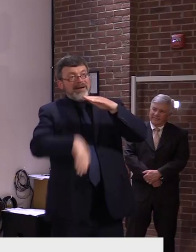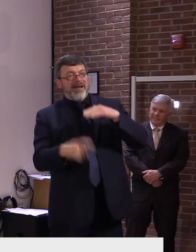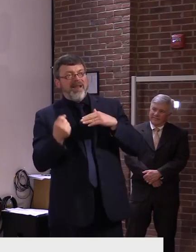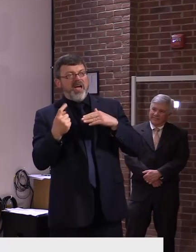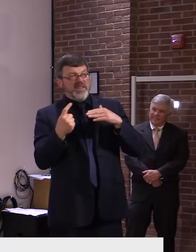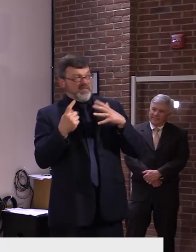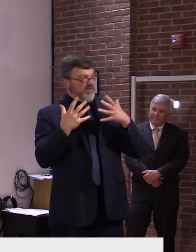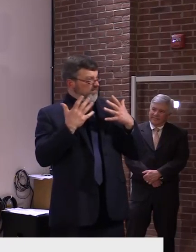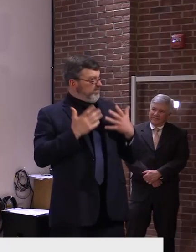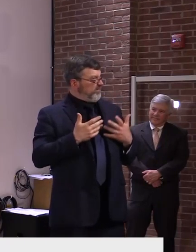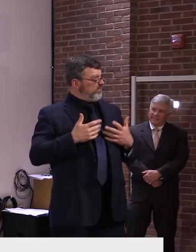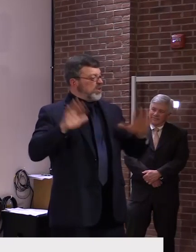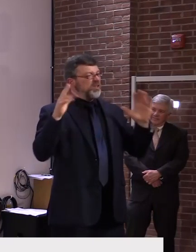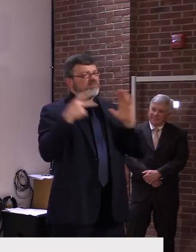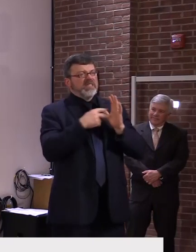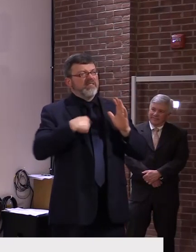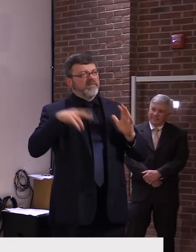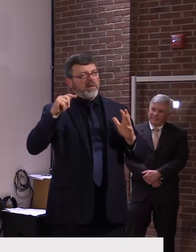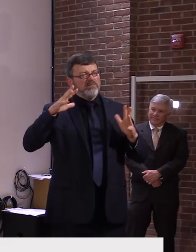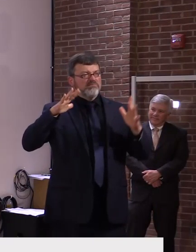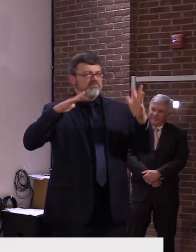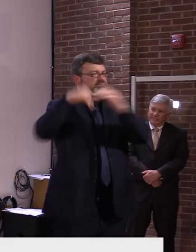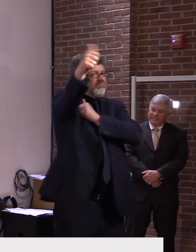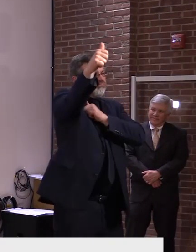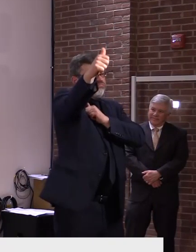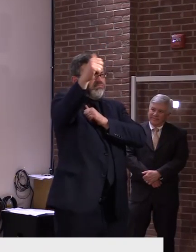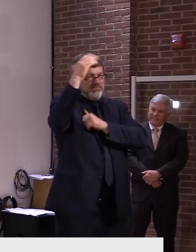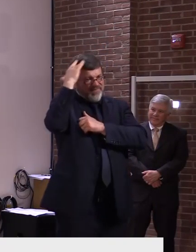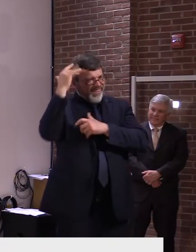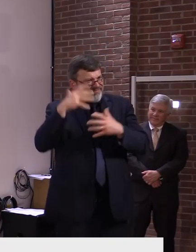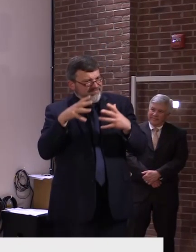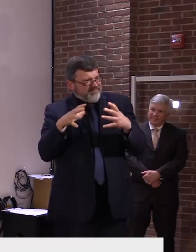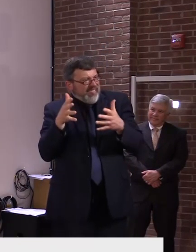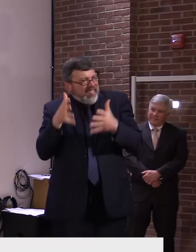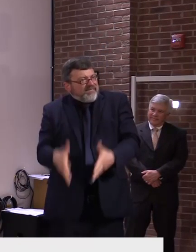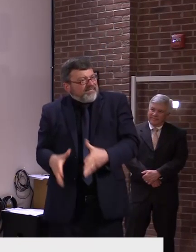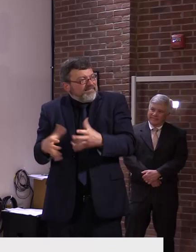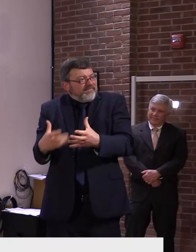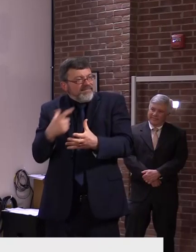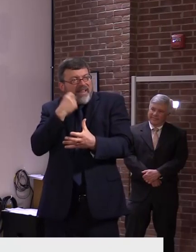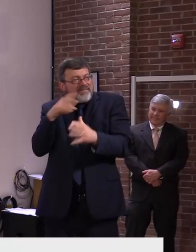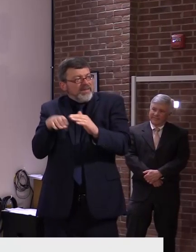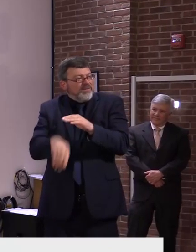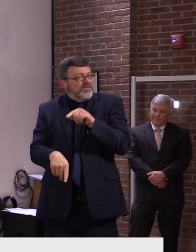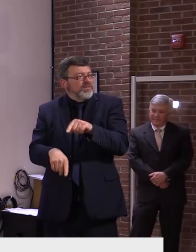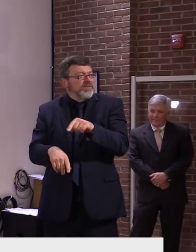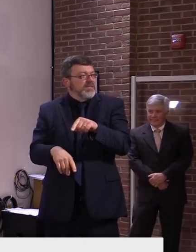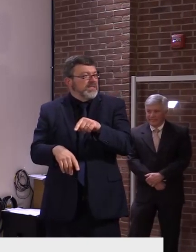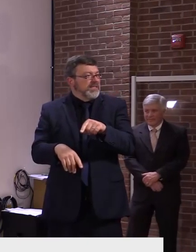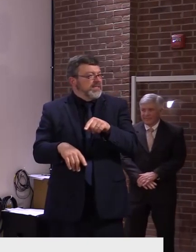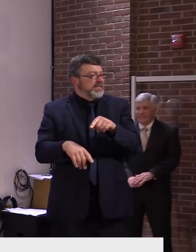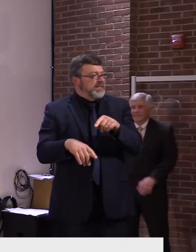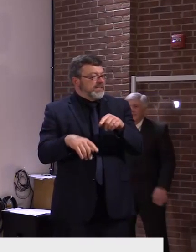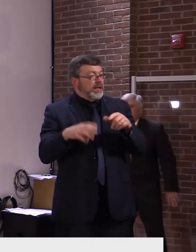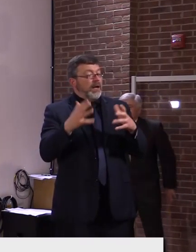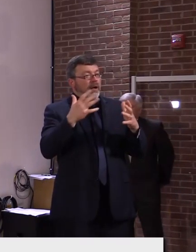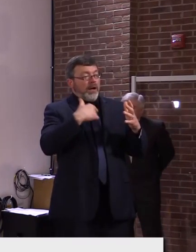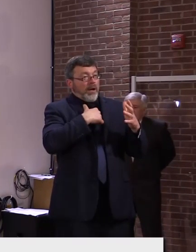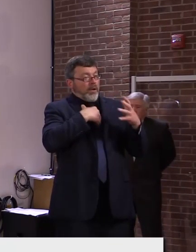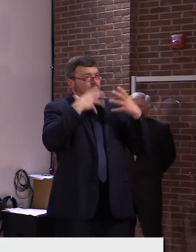herd immunity as much as how meaningful it will be that 80% of eligible Vermonters actually have been vaccinated.